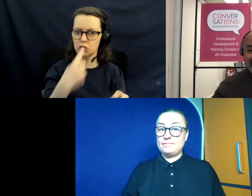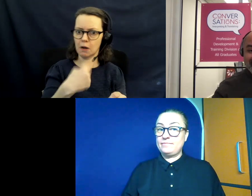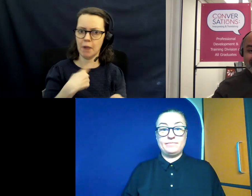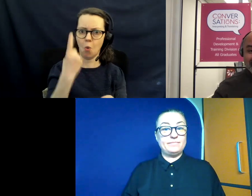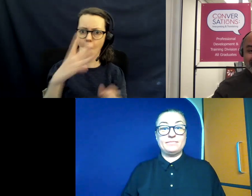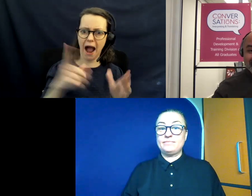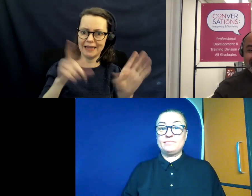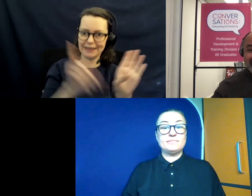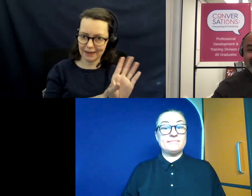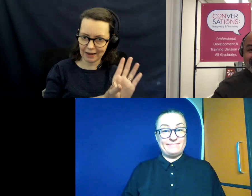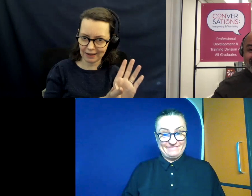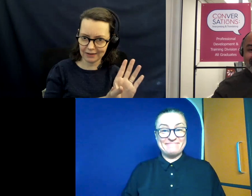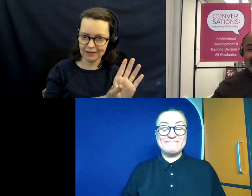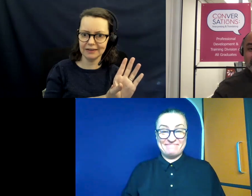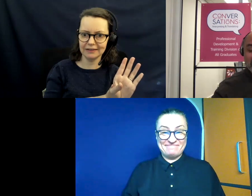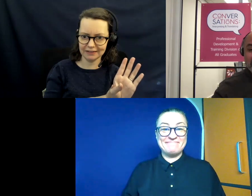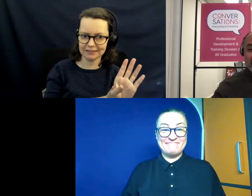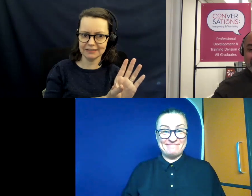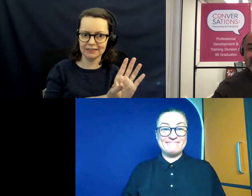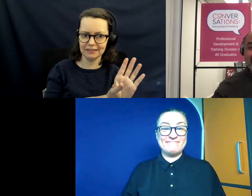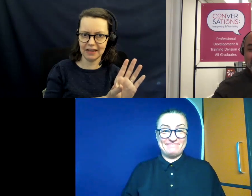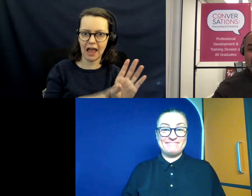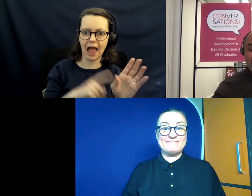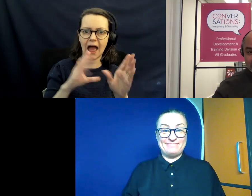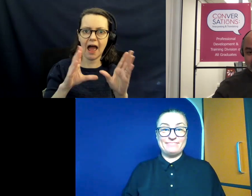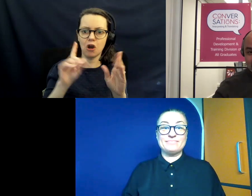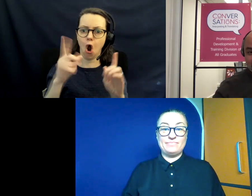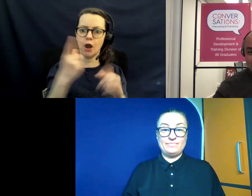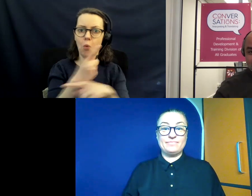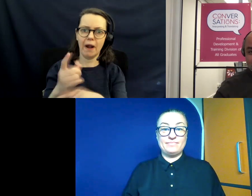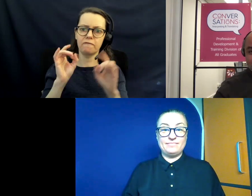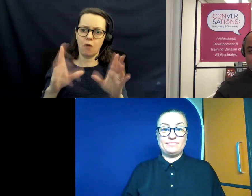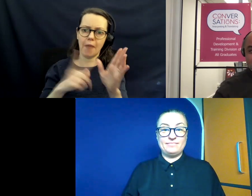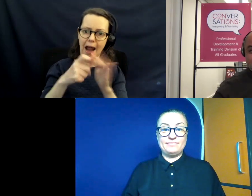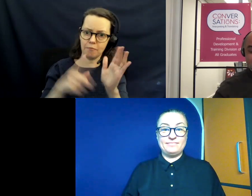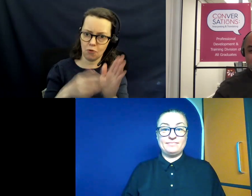once a year, and it's been a weekly thing since April.